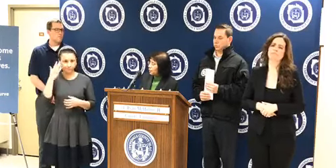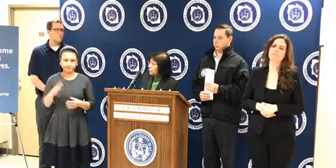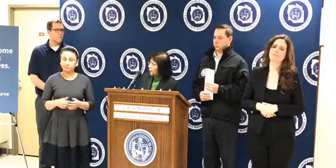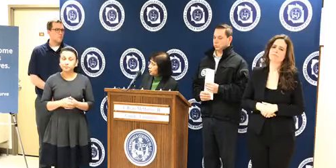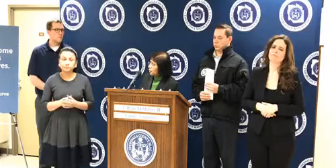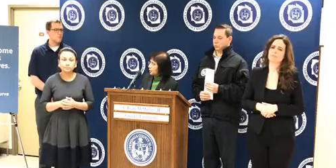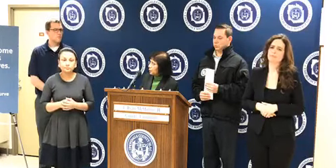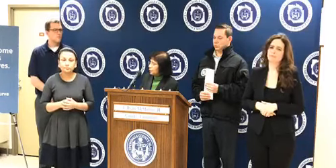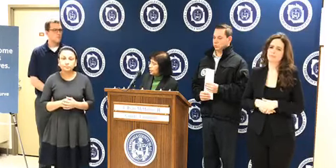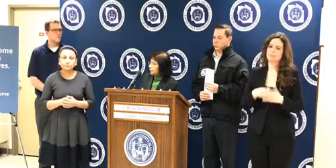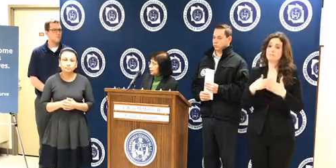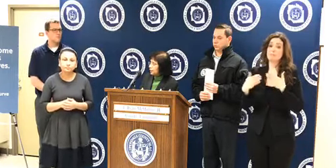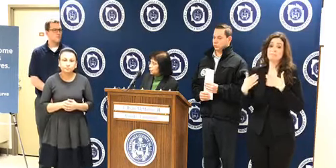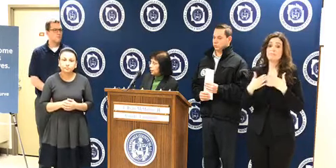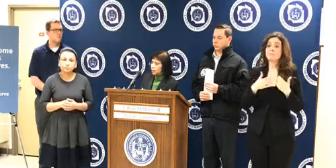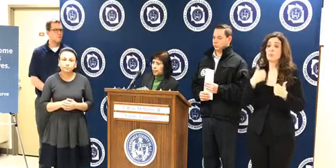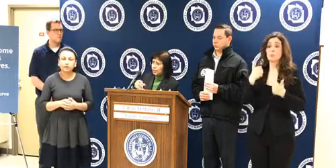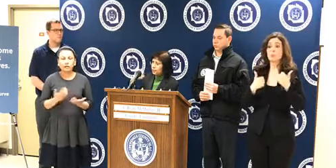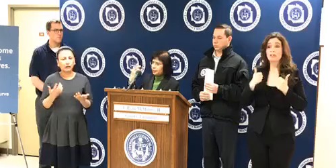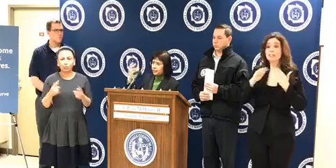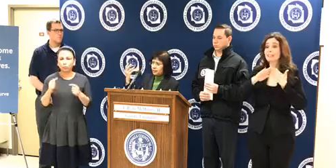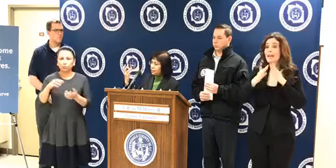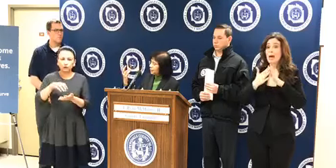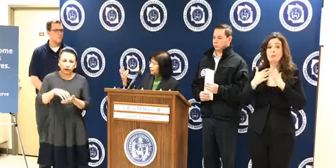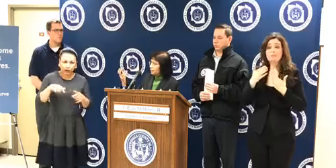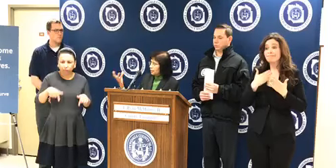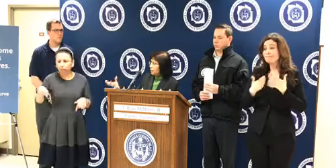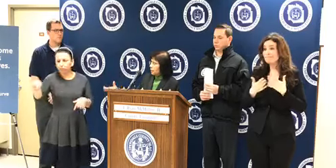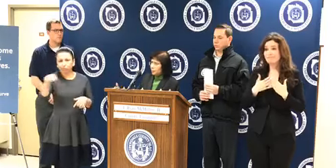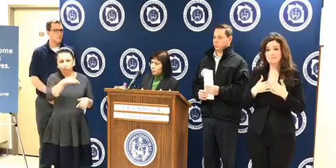does not matter which town they live in. So whether they live in